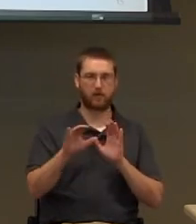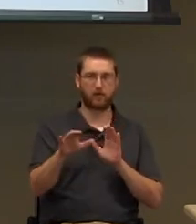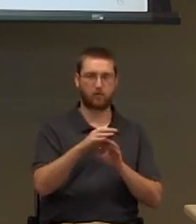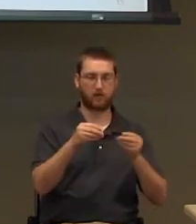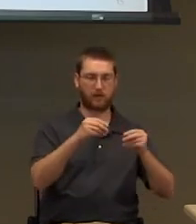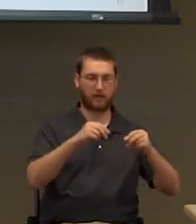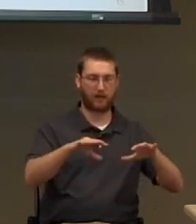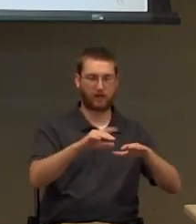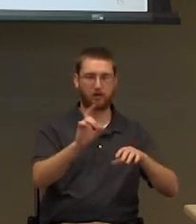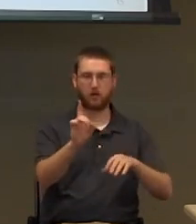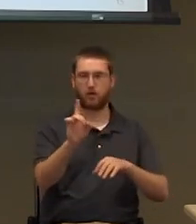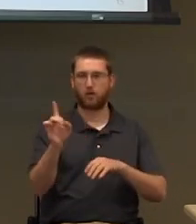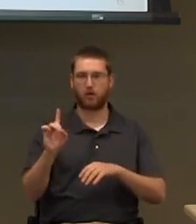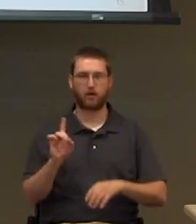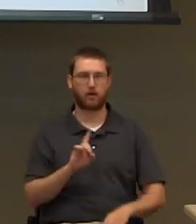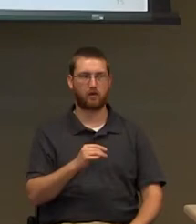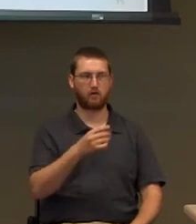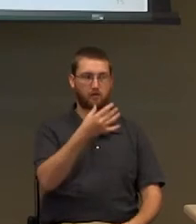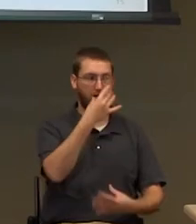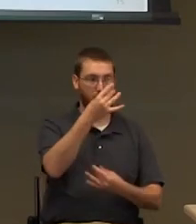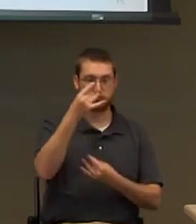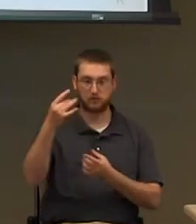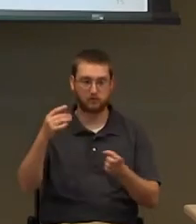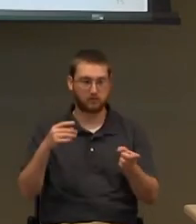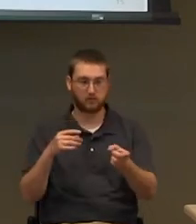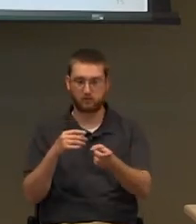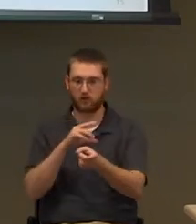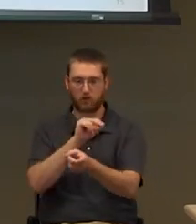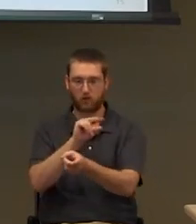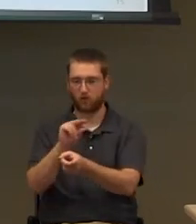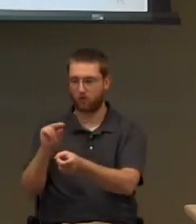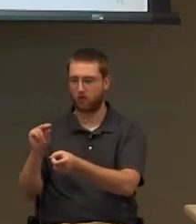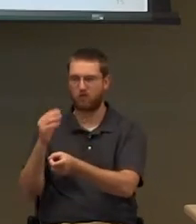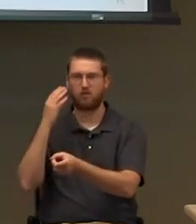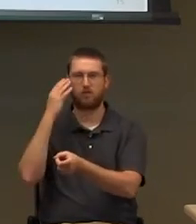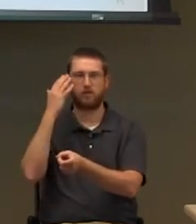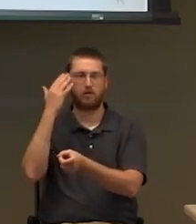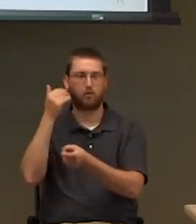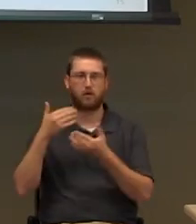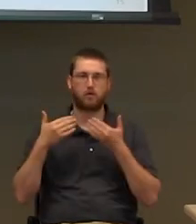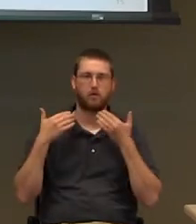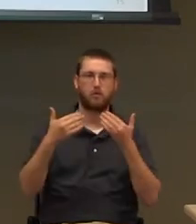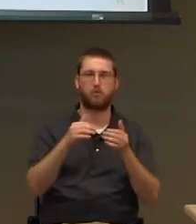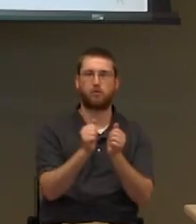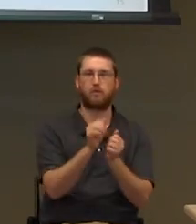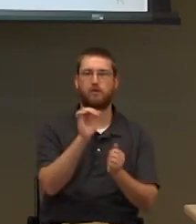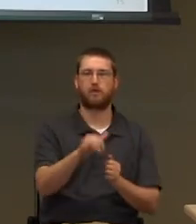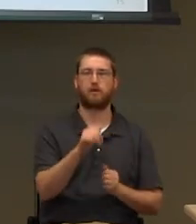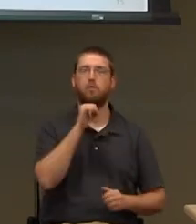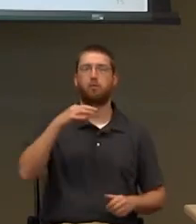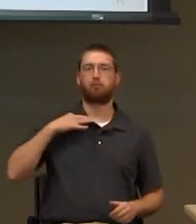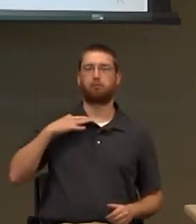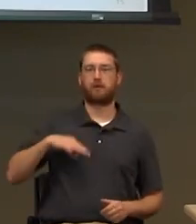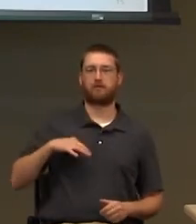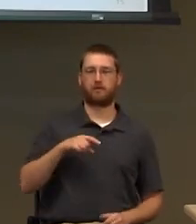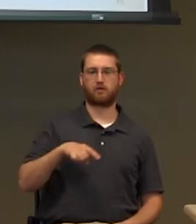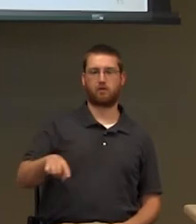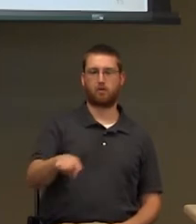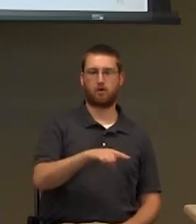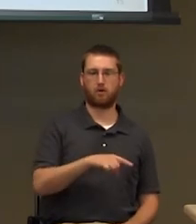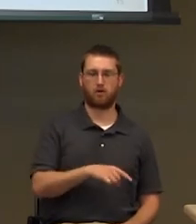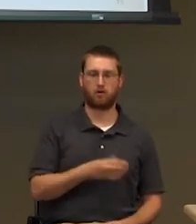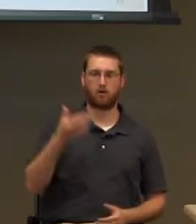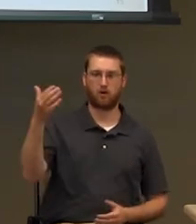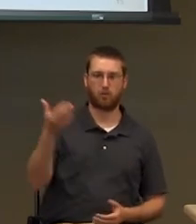interested in doing that. Because the answer is no, nobody wants to do it, then why pursue it? Because it's not going to benefit you. You can bring in